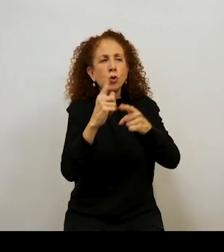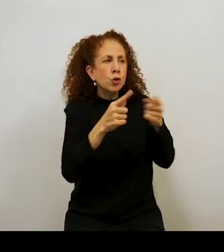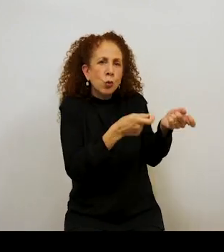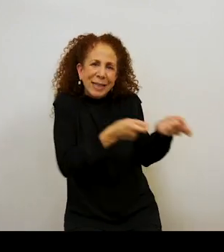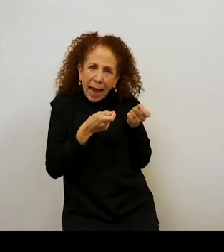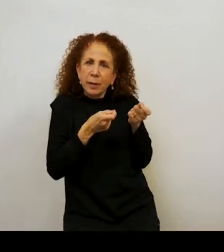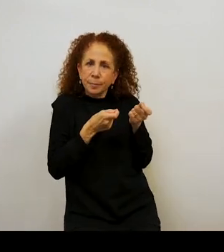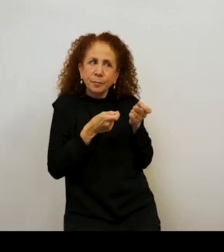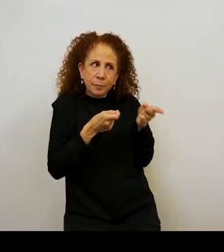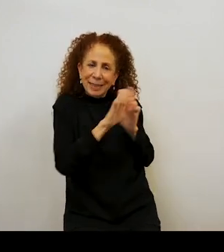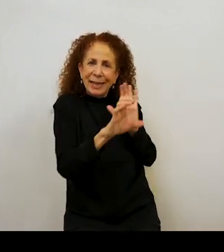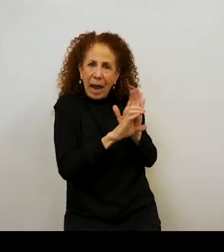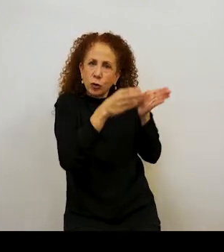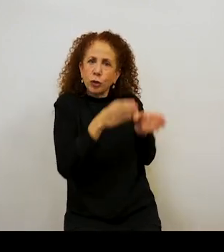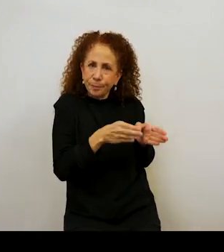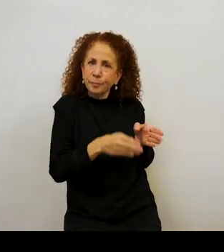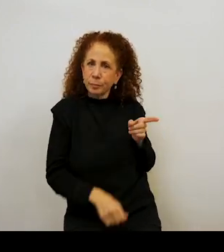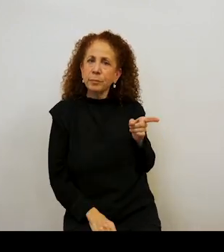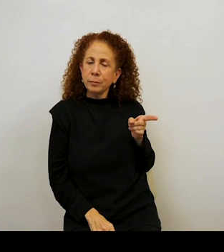at this particular young man.